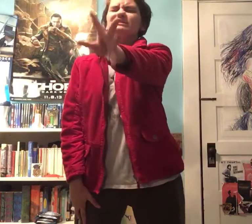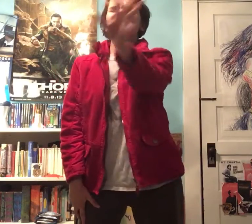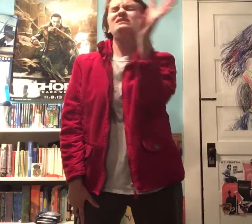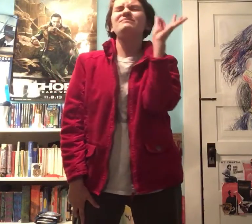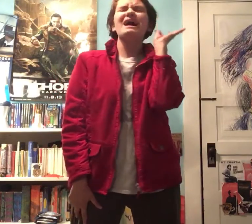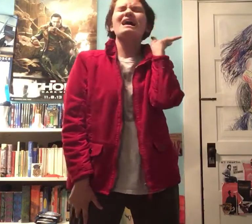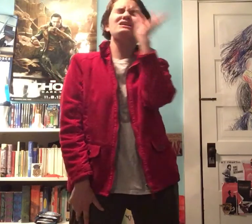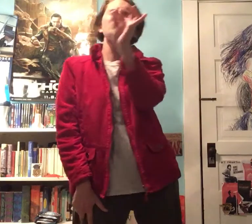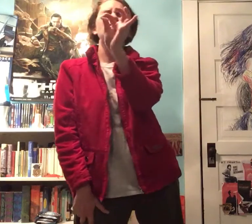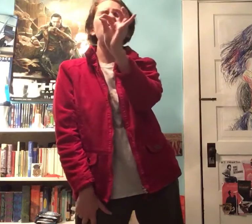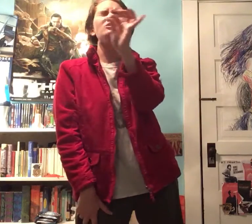Something about you